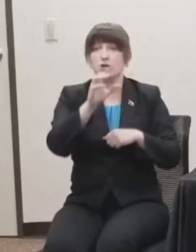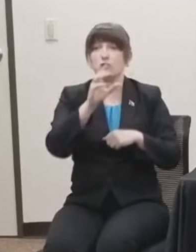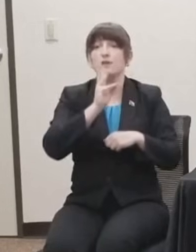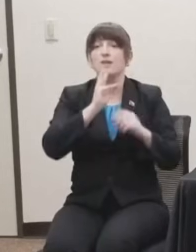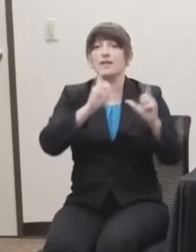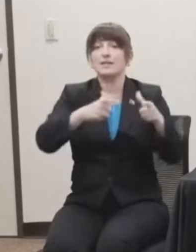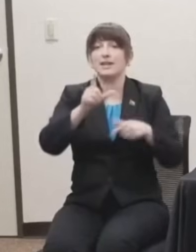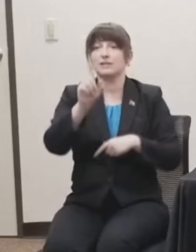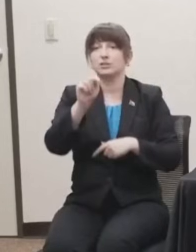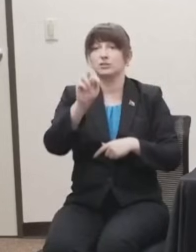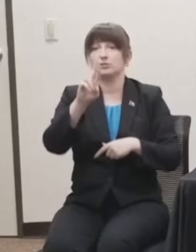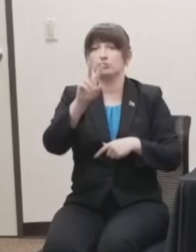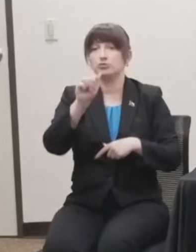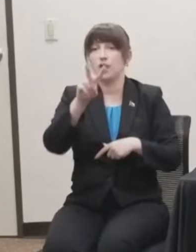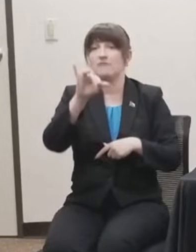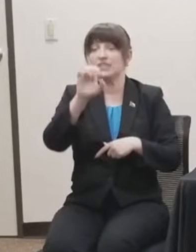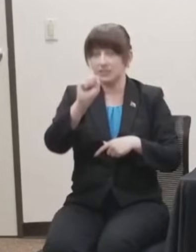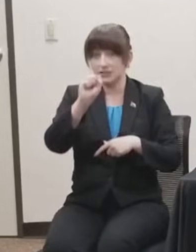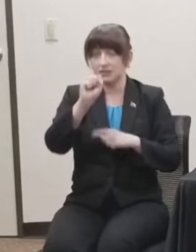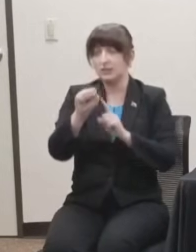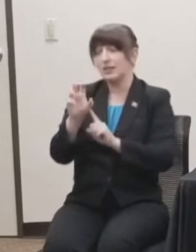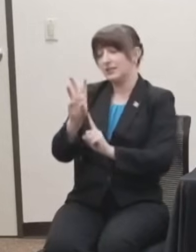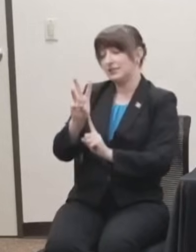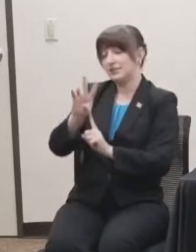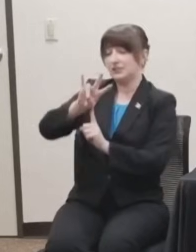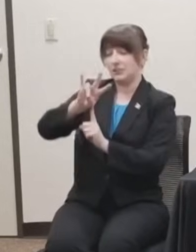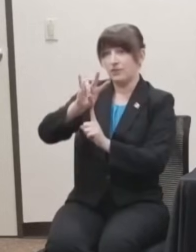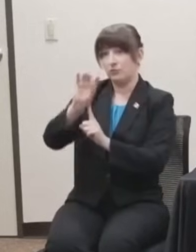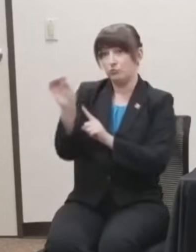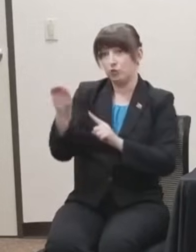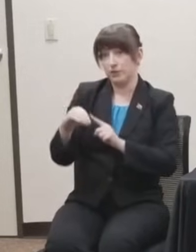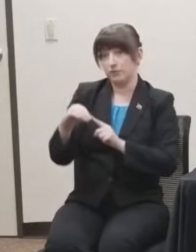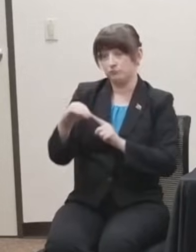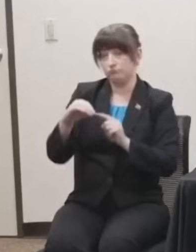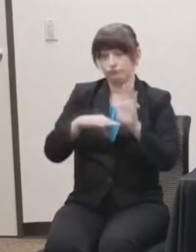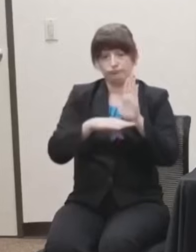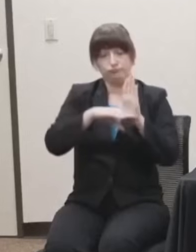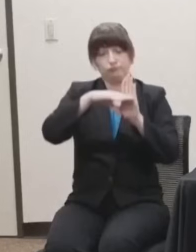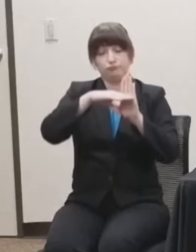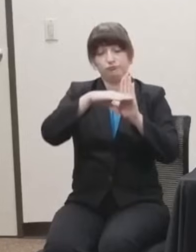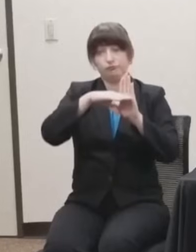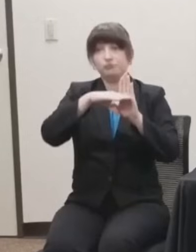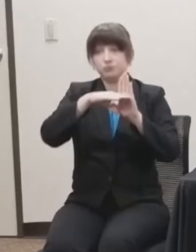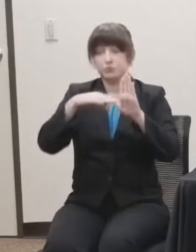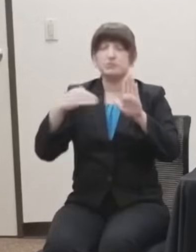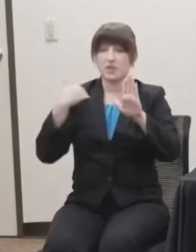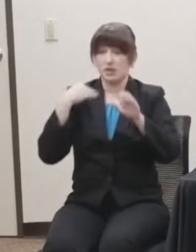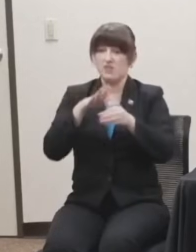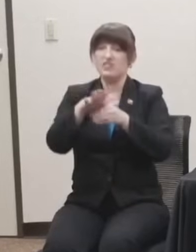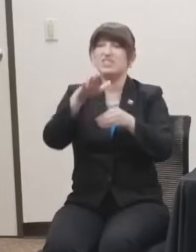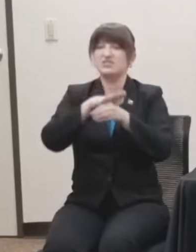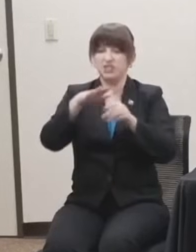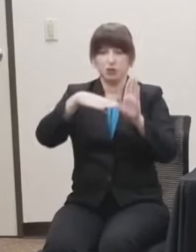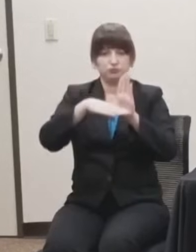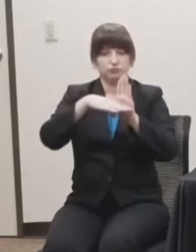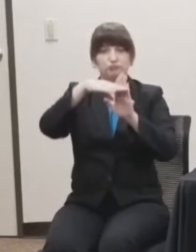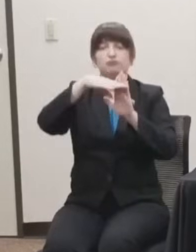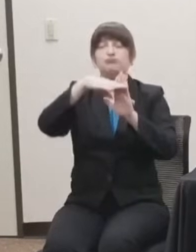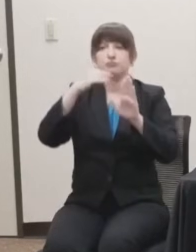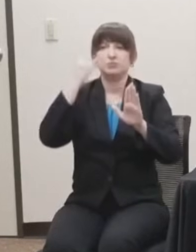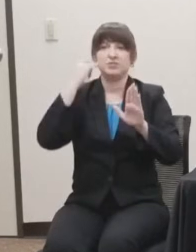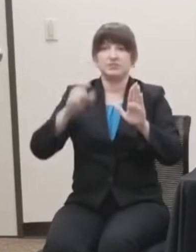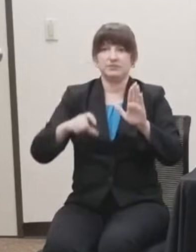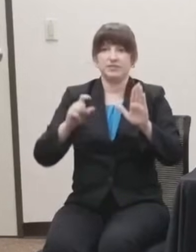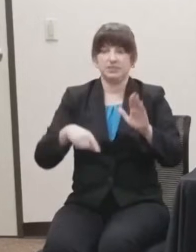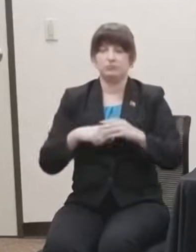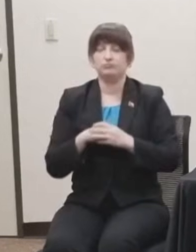full. We have a lot of room in headroom in case more water does come in to make sure those reservoirs do what they're supposed to do, which is to capture the water for the future and